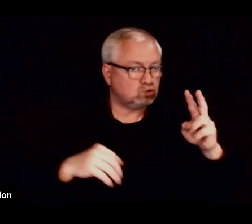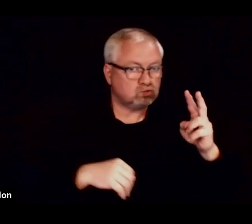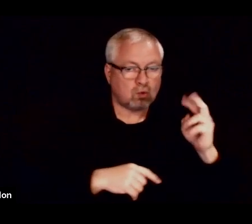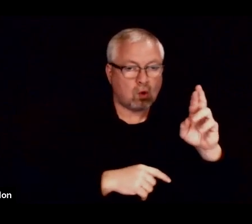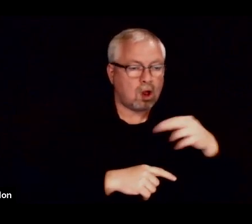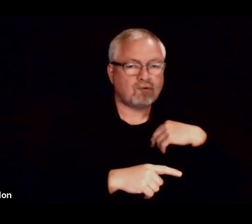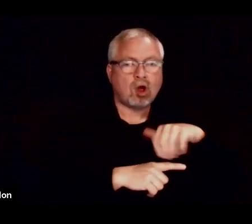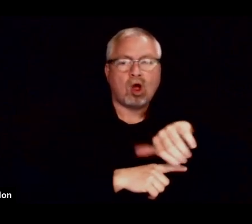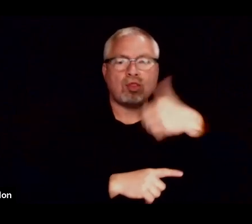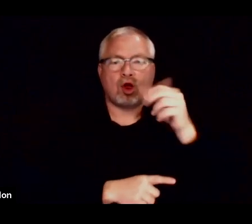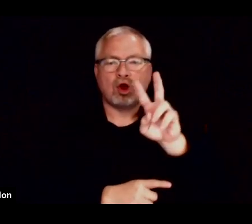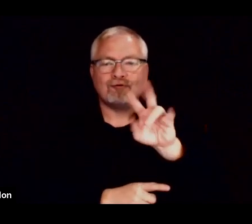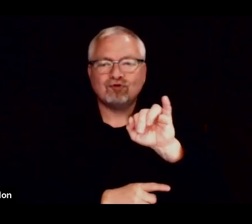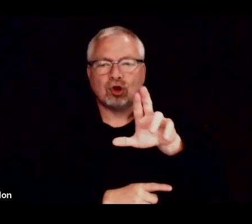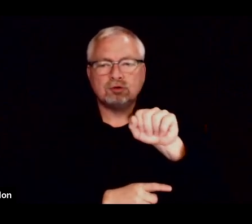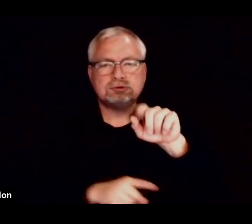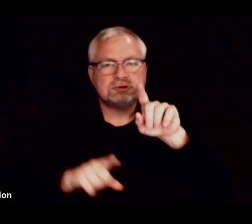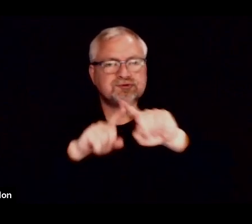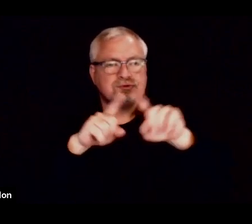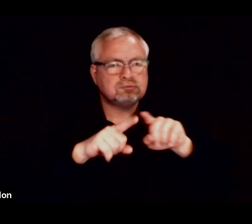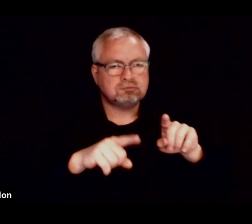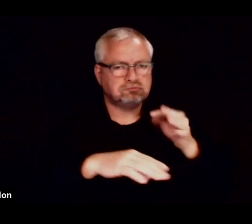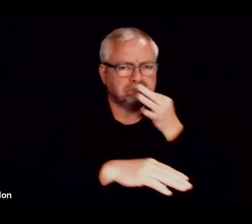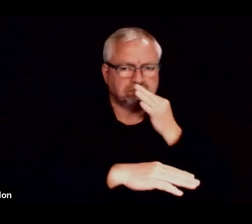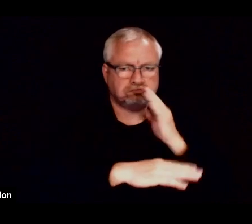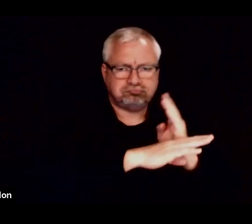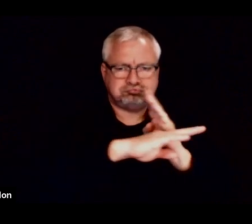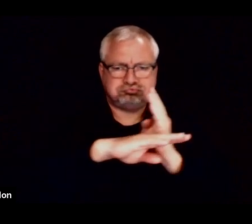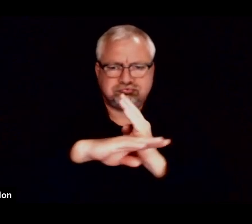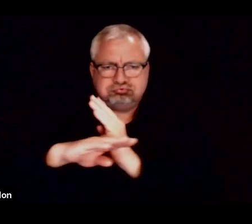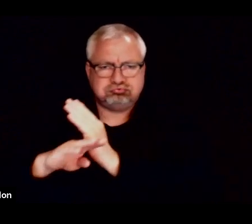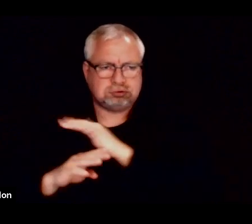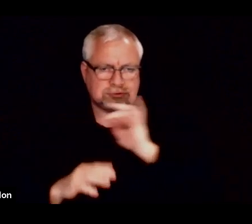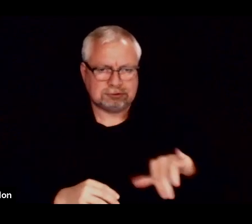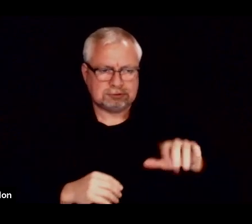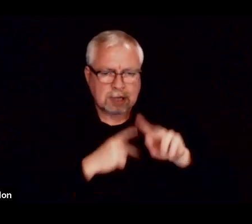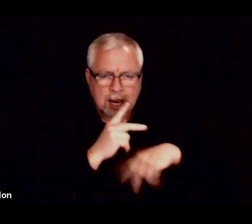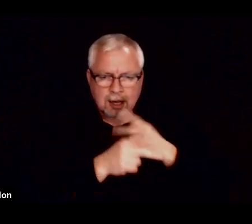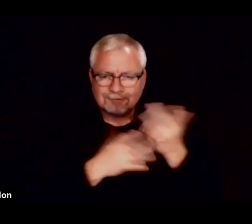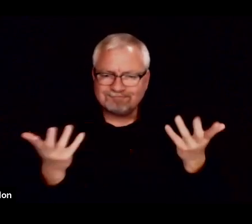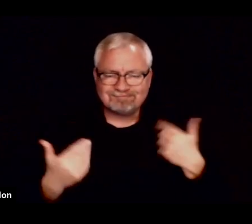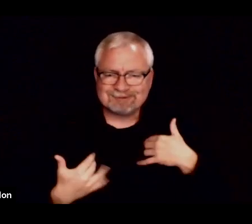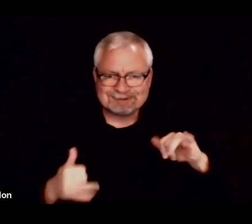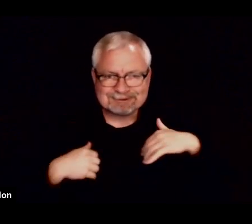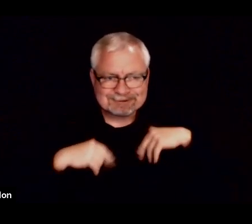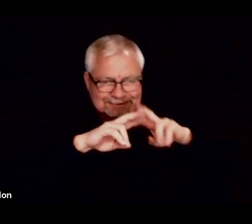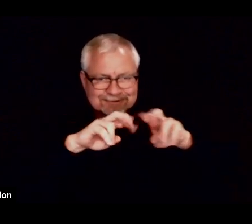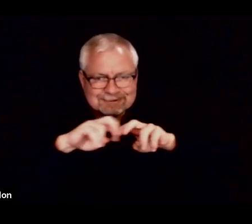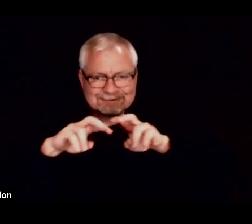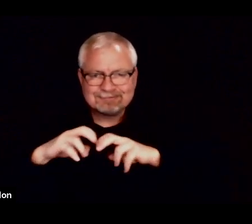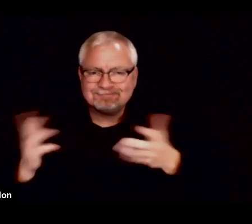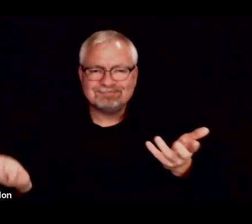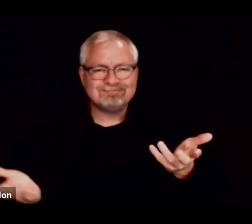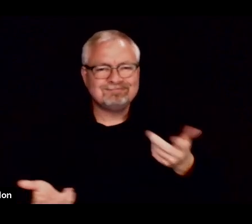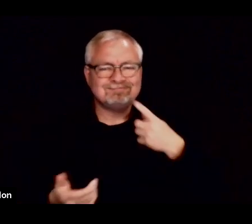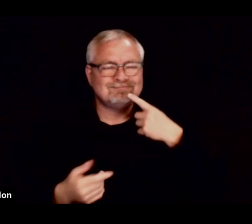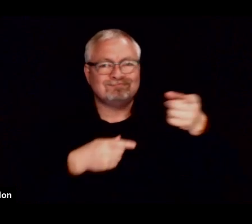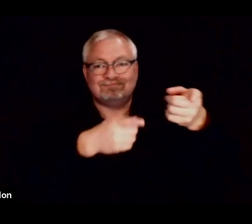else, there is a concern concerned when the prevalence